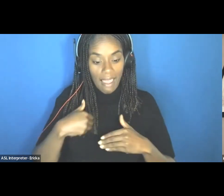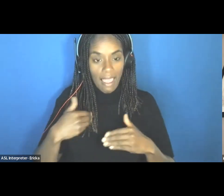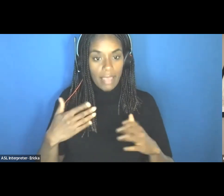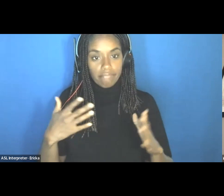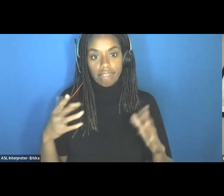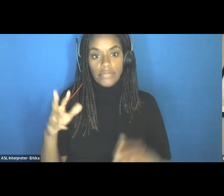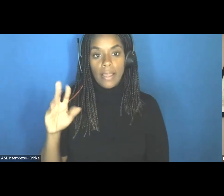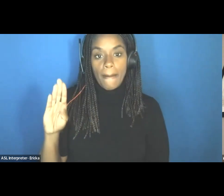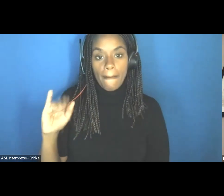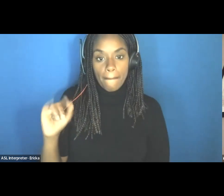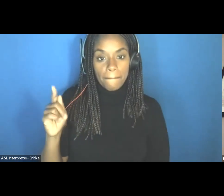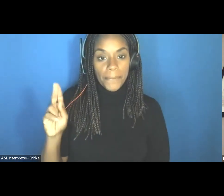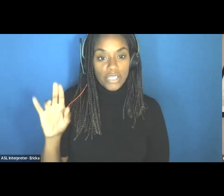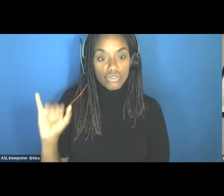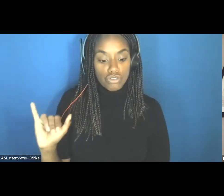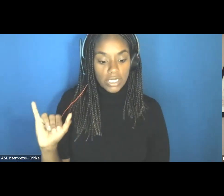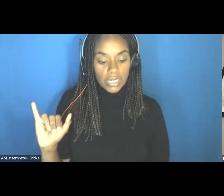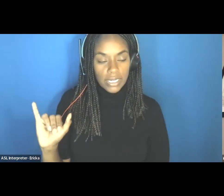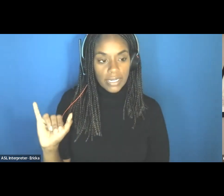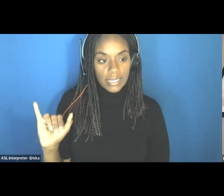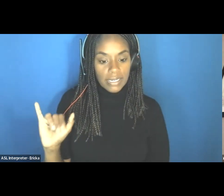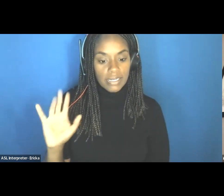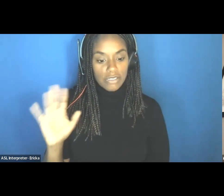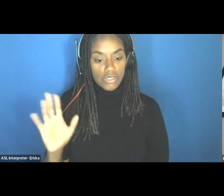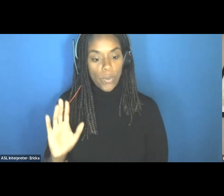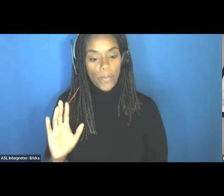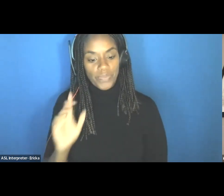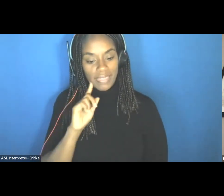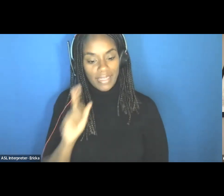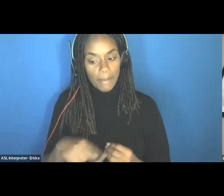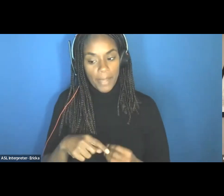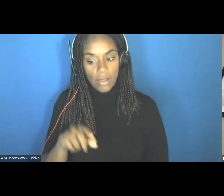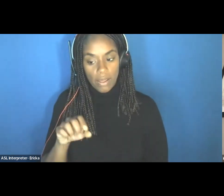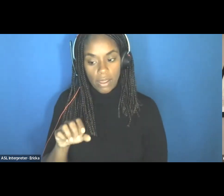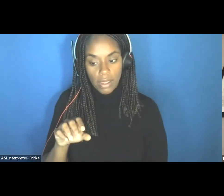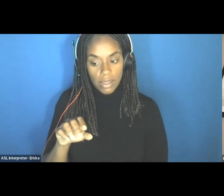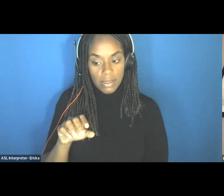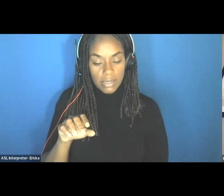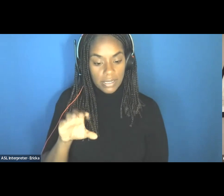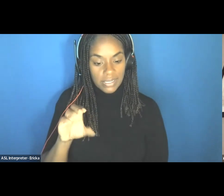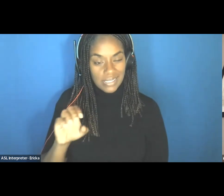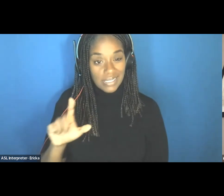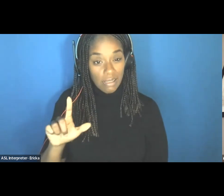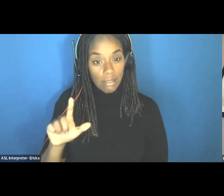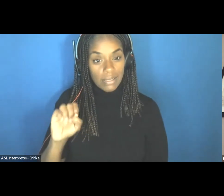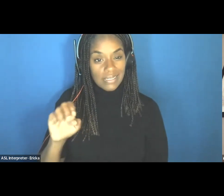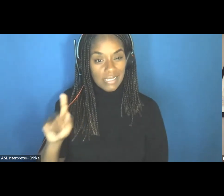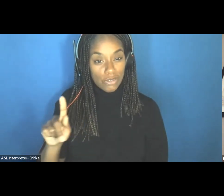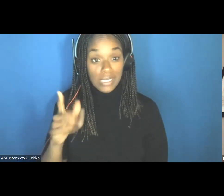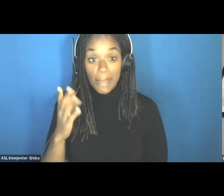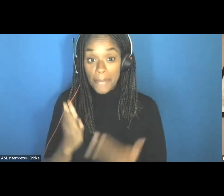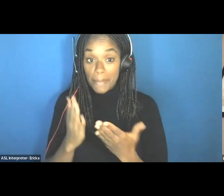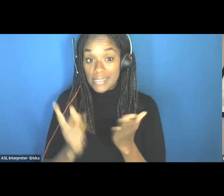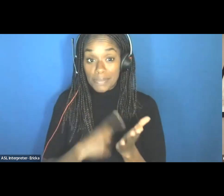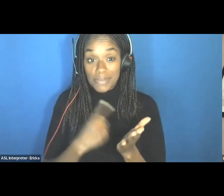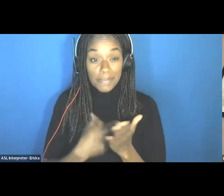consider with our Sills and Silks, perhaps unknowingly or knowingly, there may be an underlying bigotry that